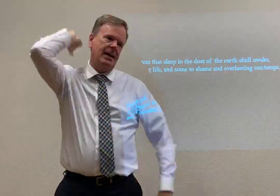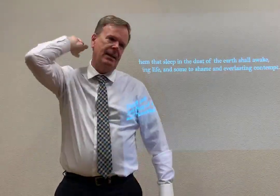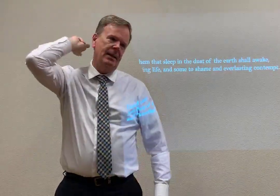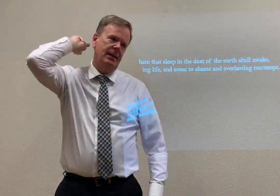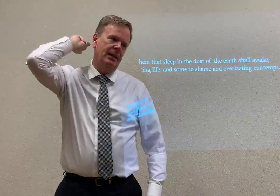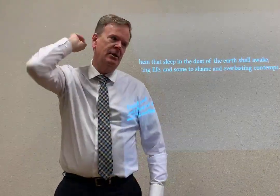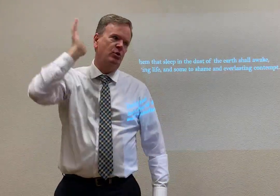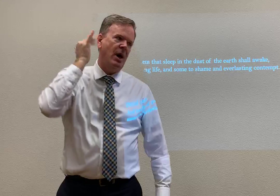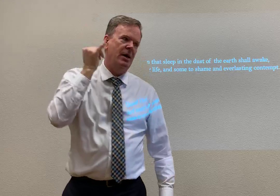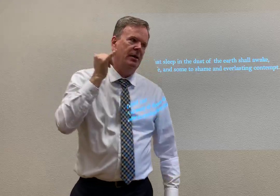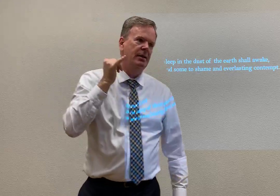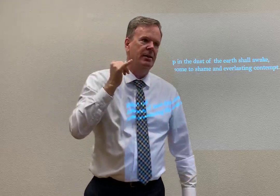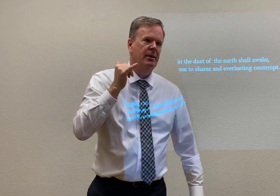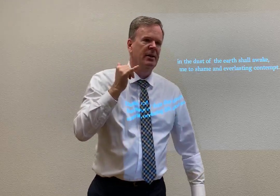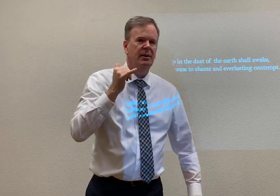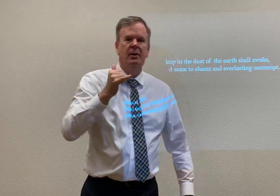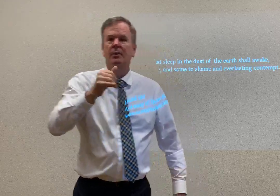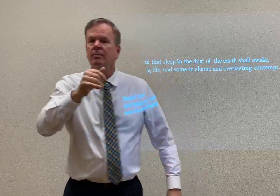the lion, because that's the distinguishing story.